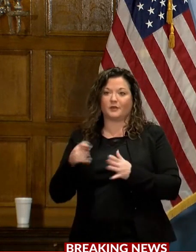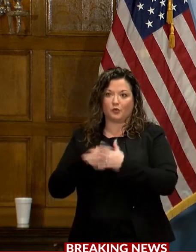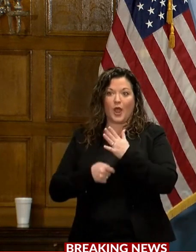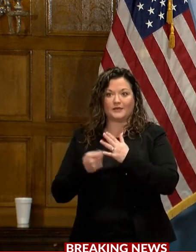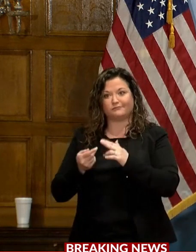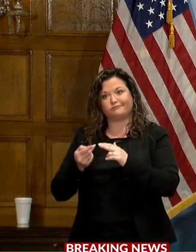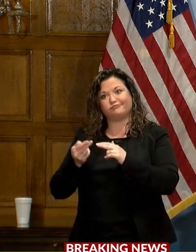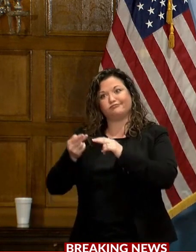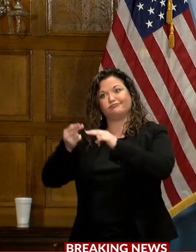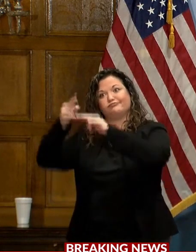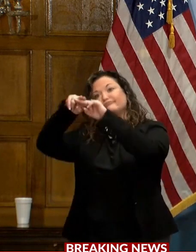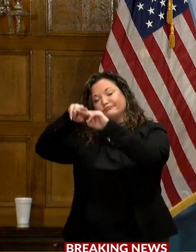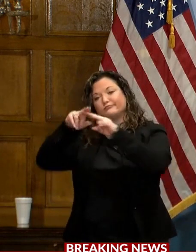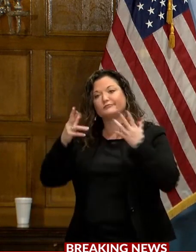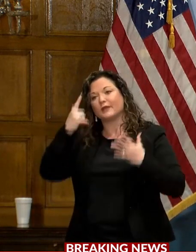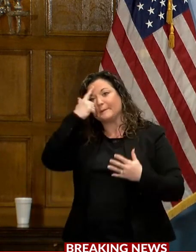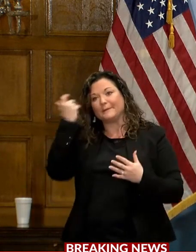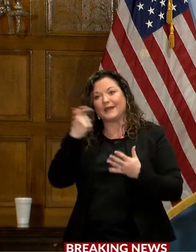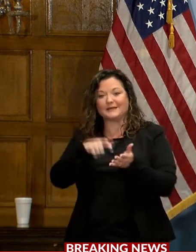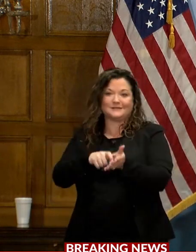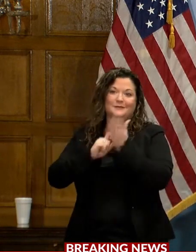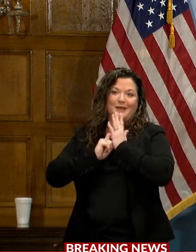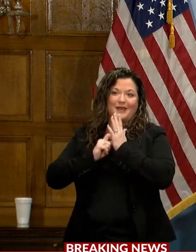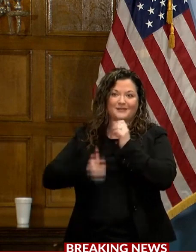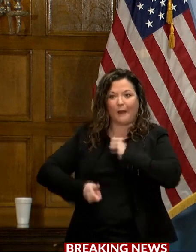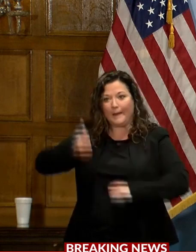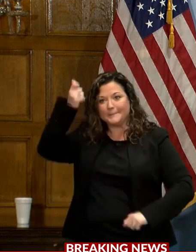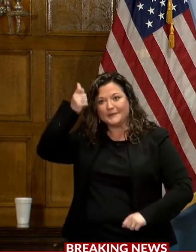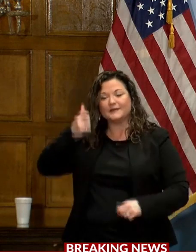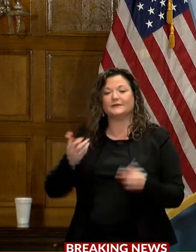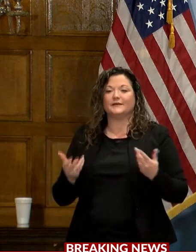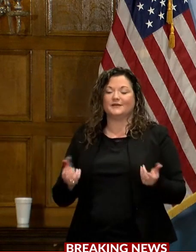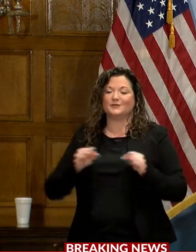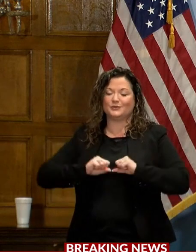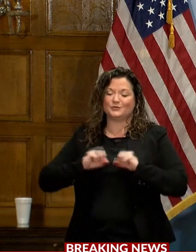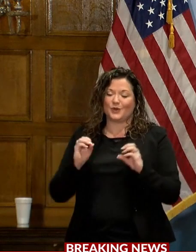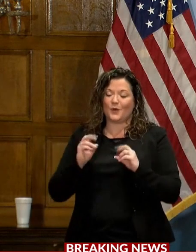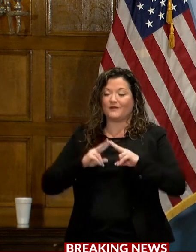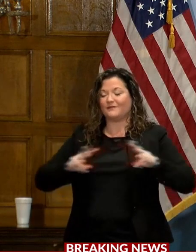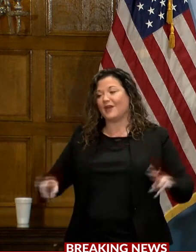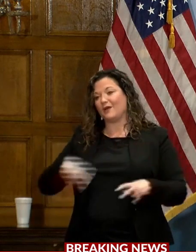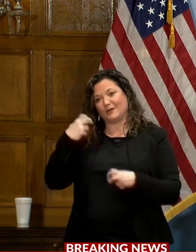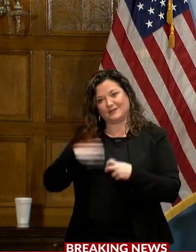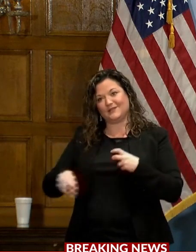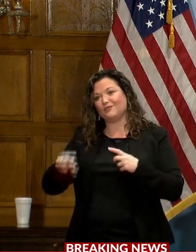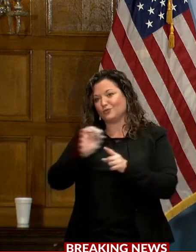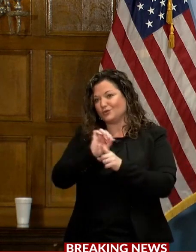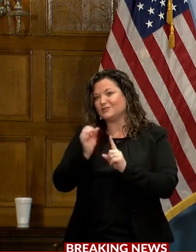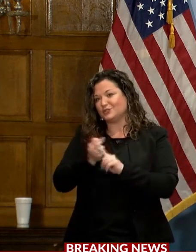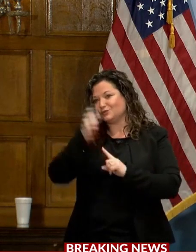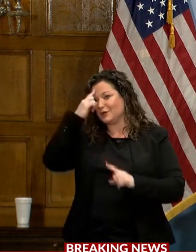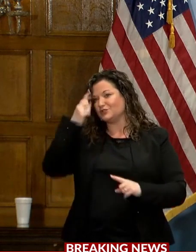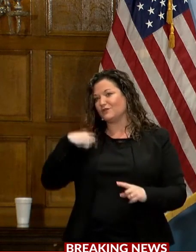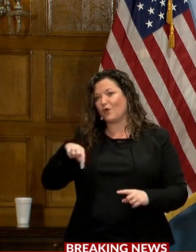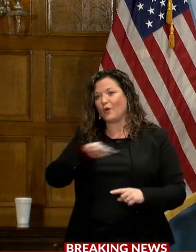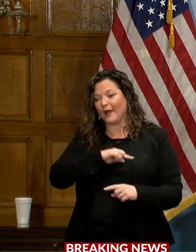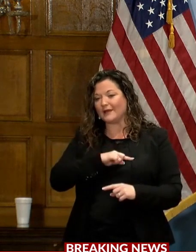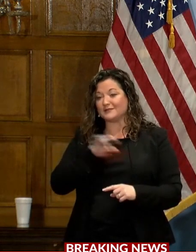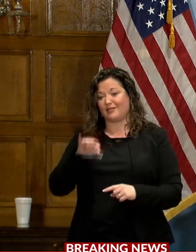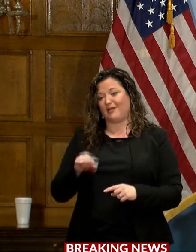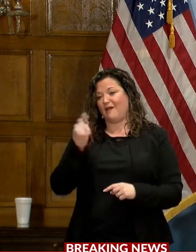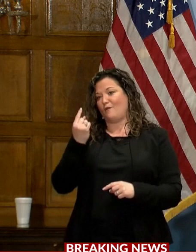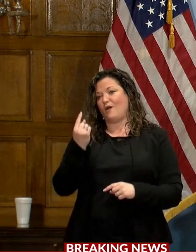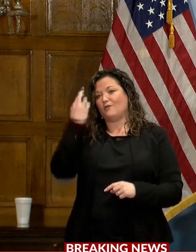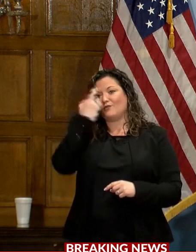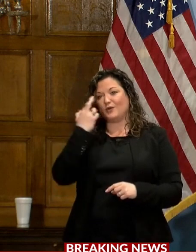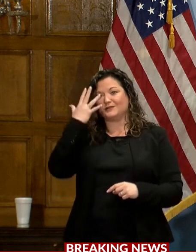goes up because the demand goes up. So it's a very difficult situation for us, and that's one of the reasons